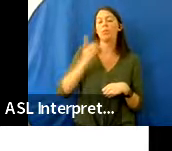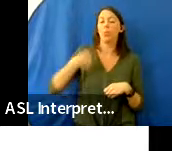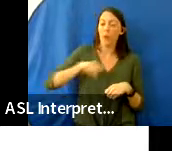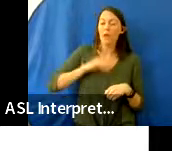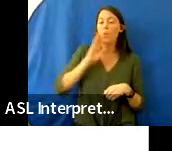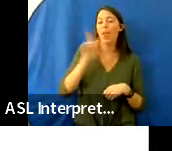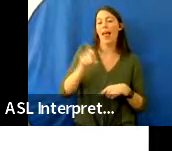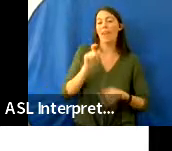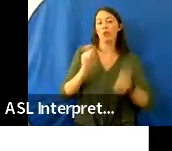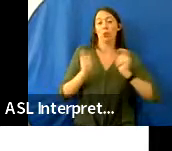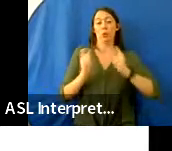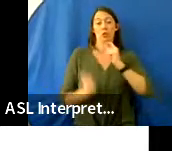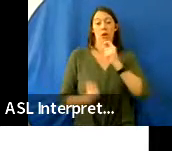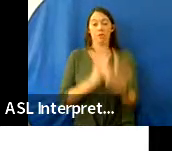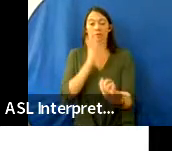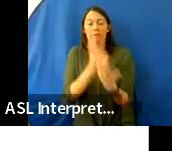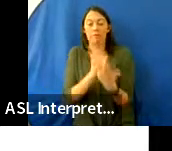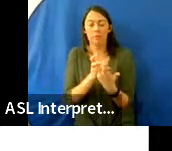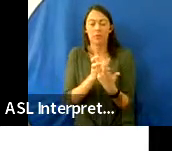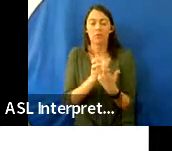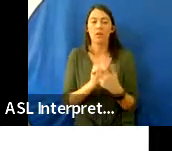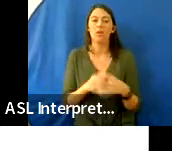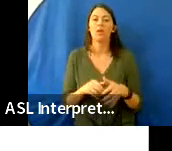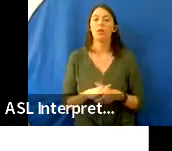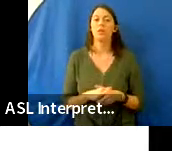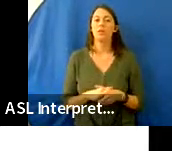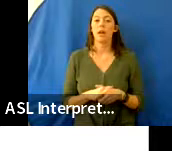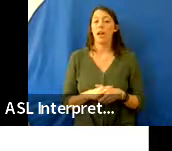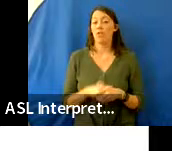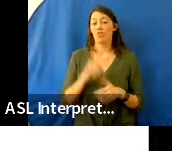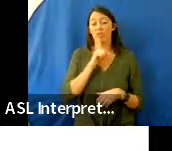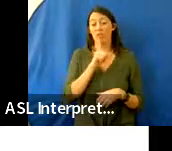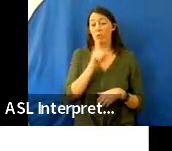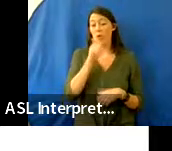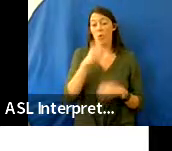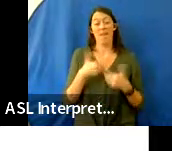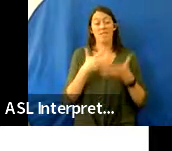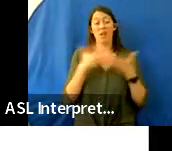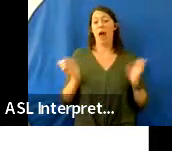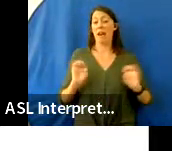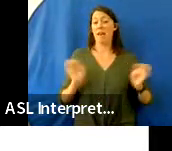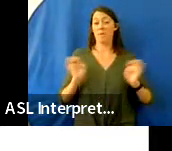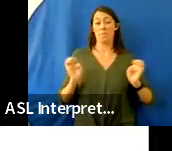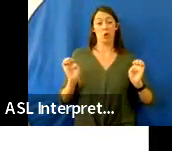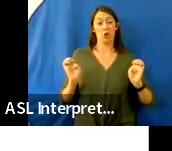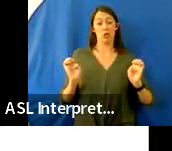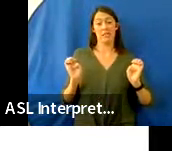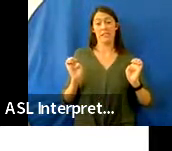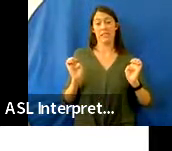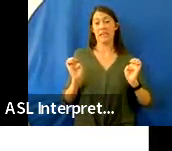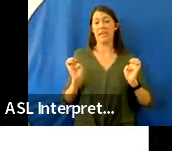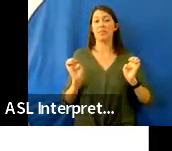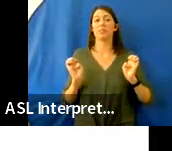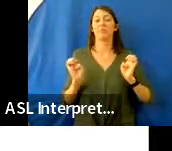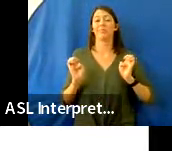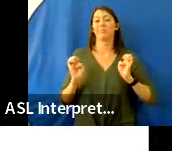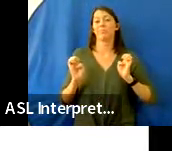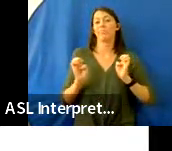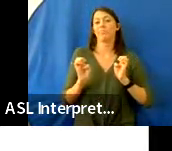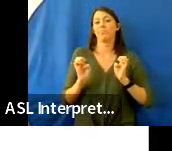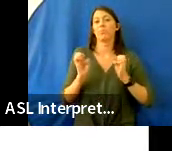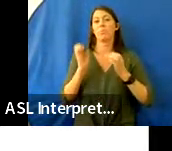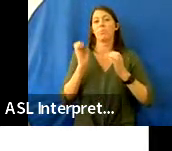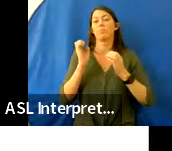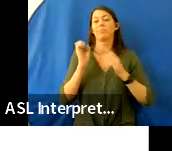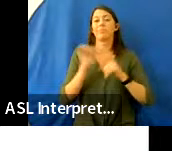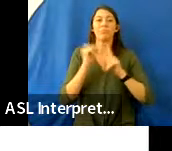to ease. We don't have that many left, actually, but they may be needed again. And I think people need to